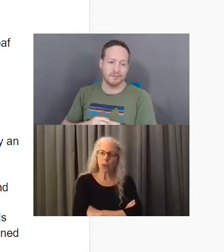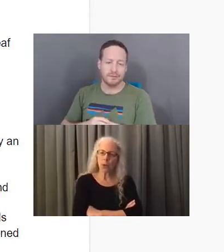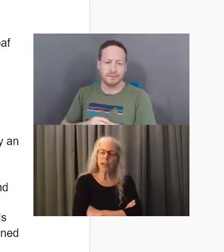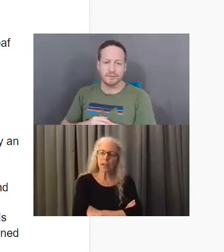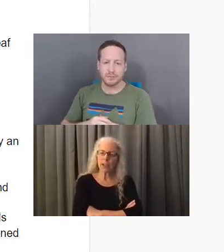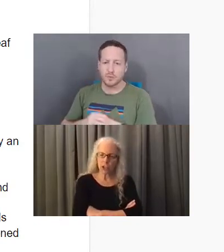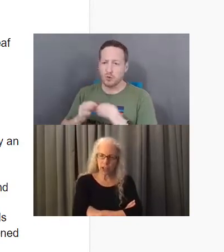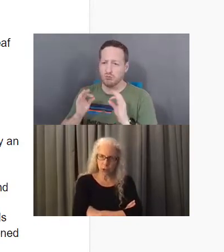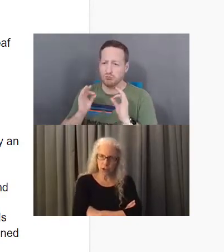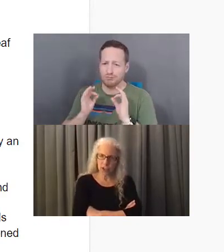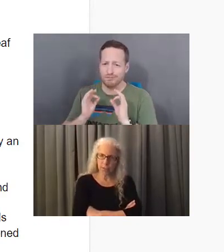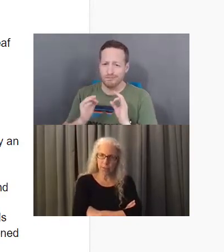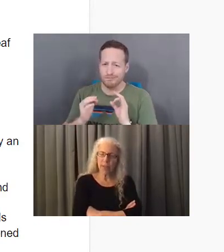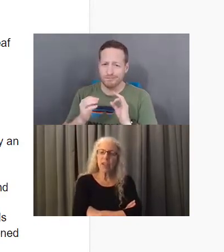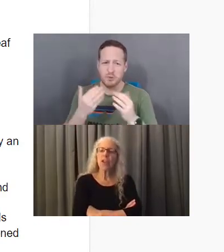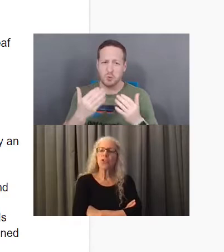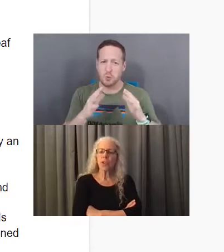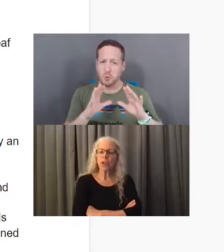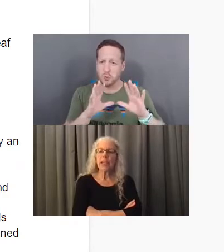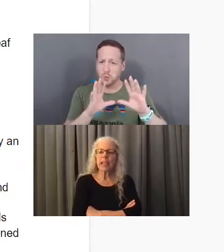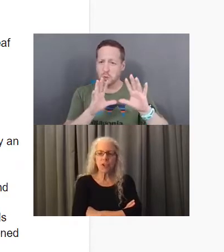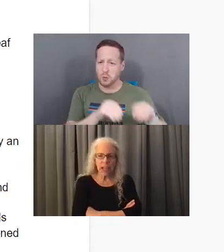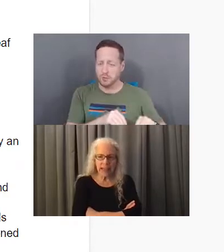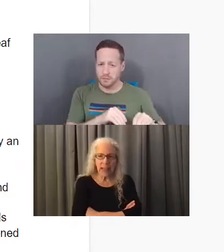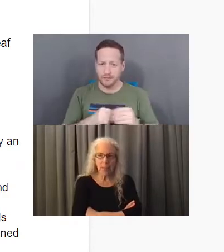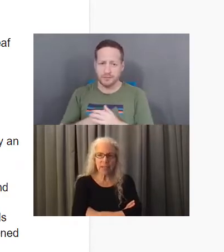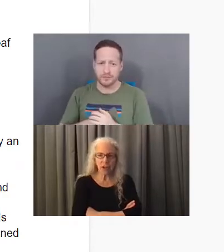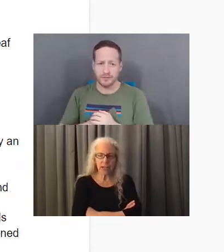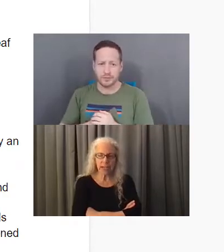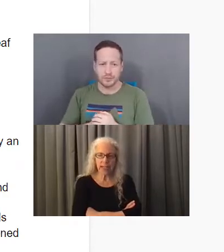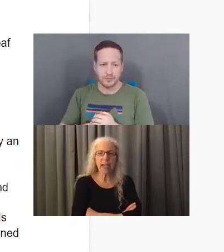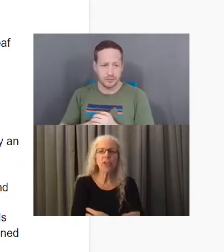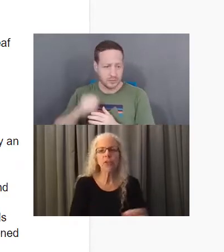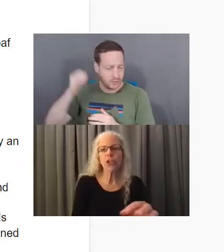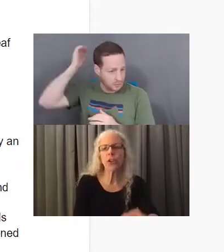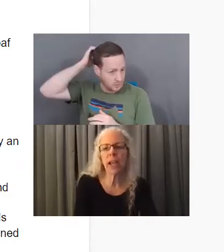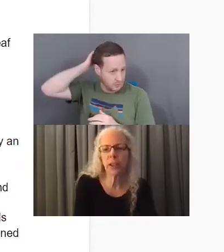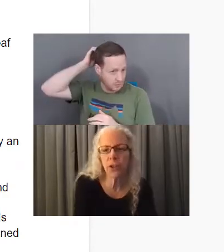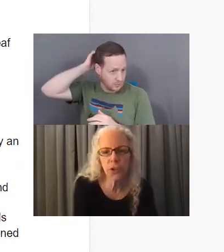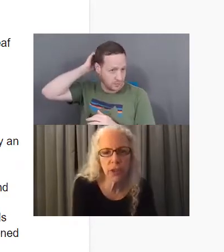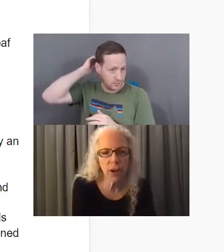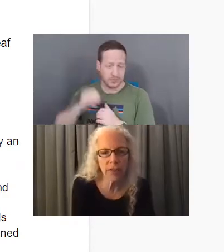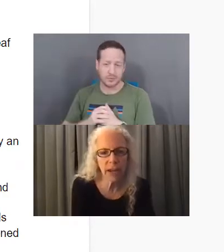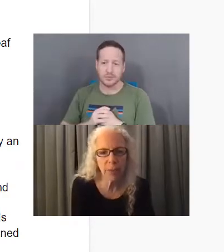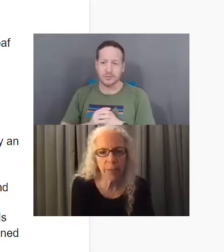the legislators so that we can educate them as to our needs. Thank you for sharing that. You could turn that off now,